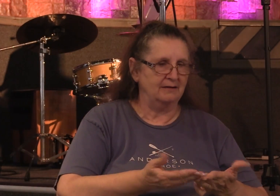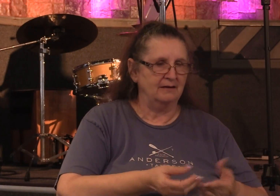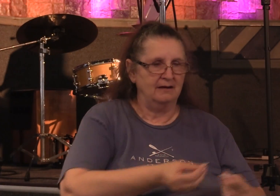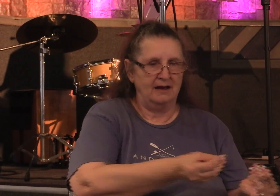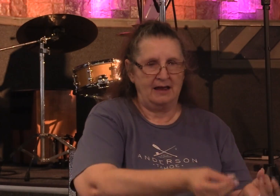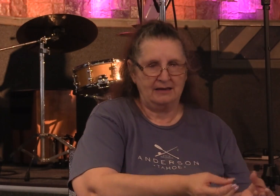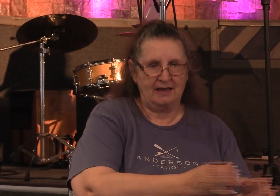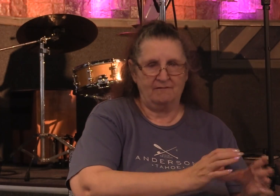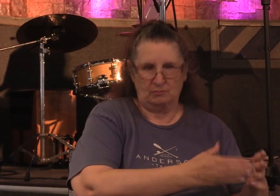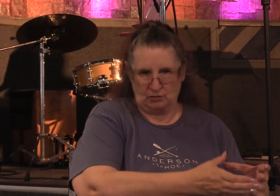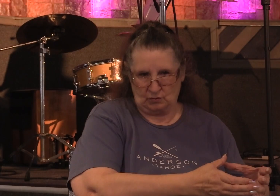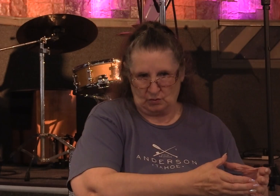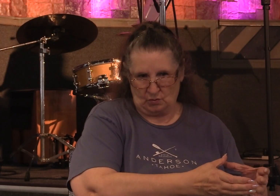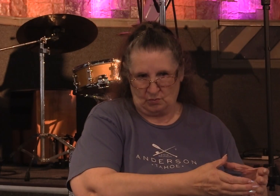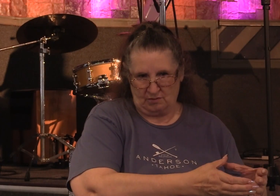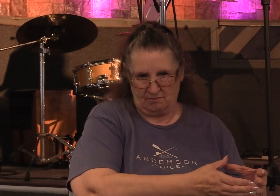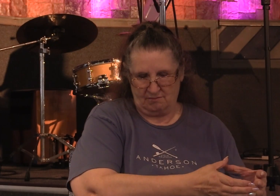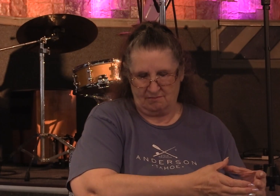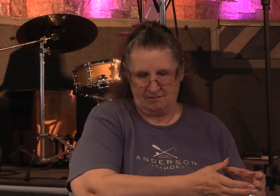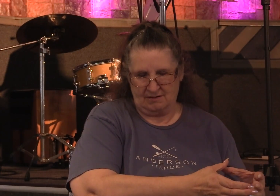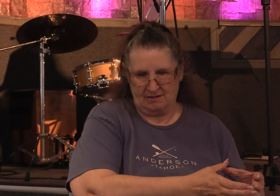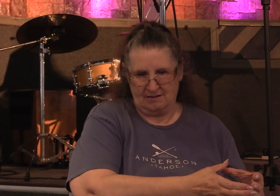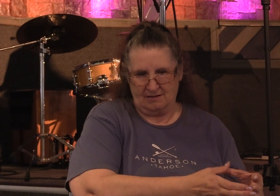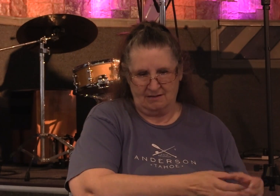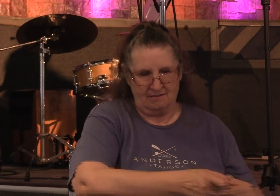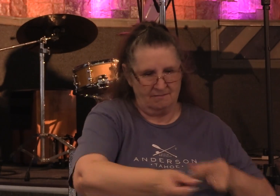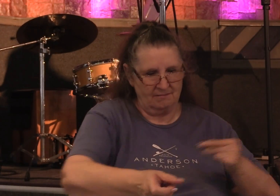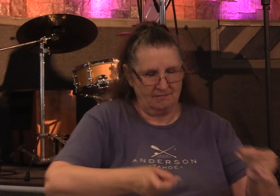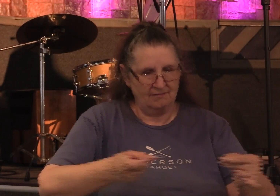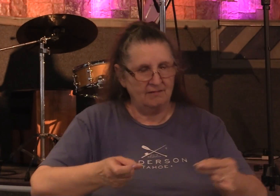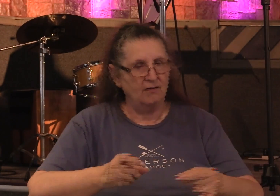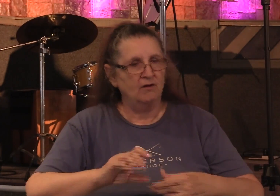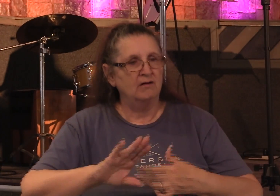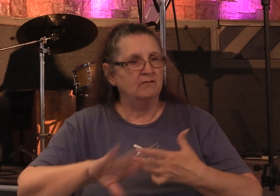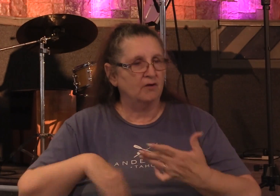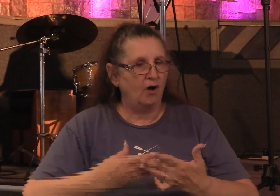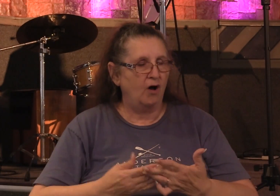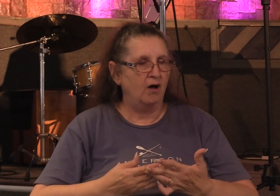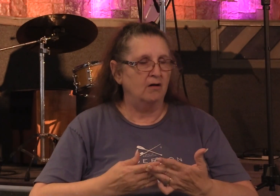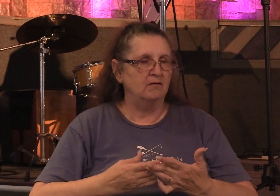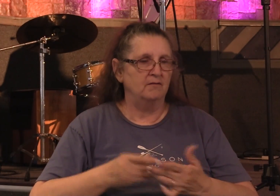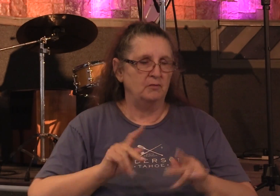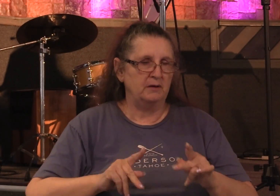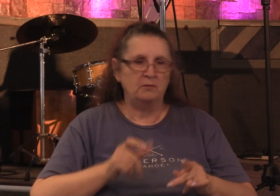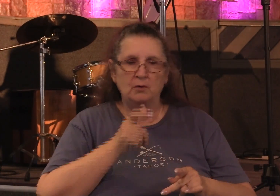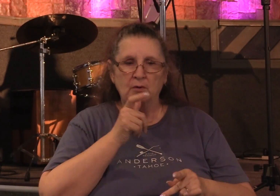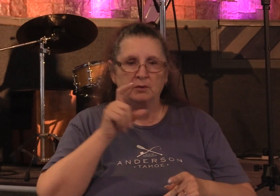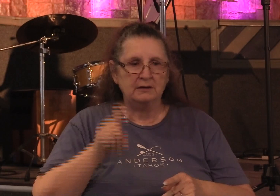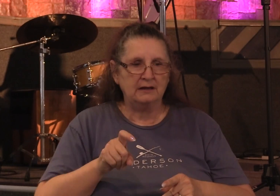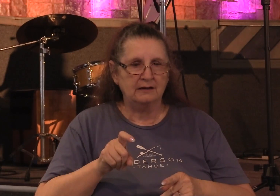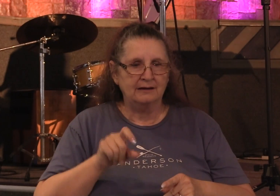apostles' feet. And they distributed to each as anyone had need. Is that communism? Communism.